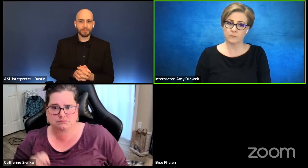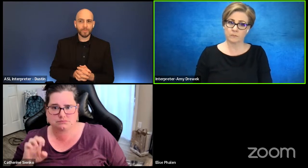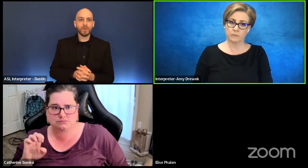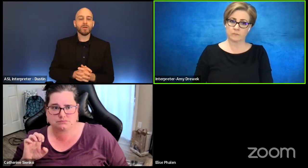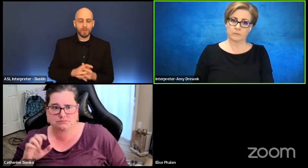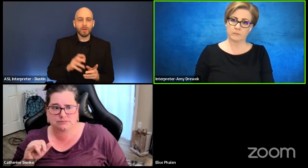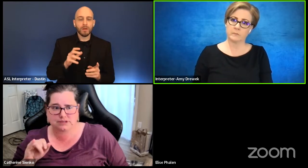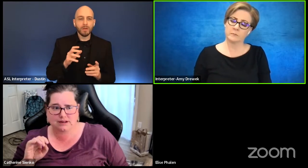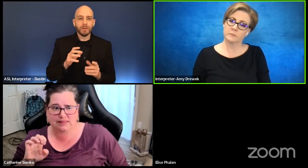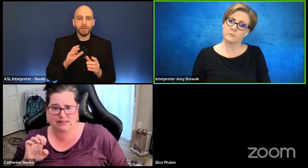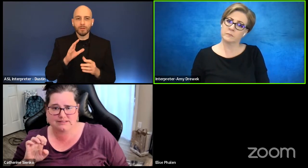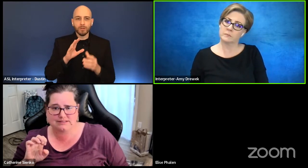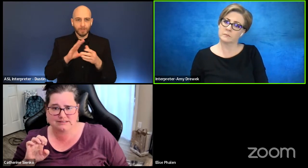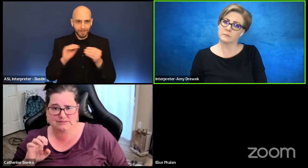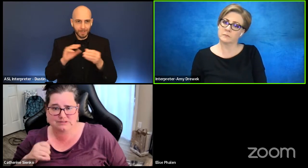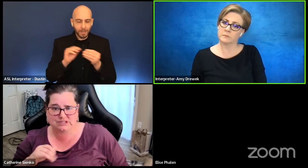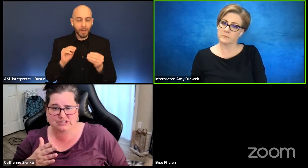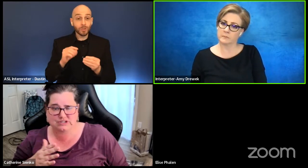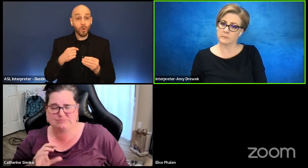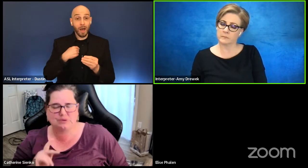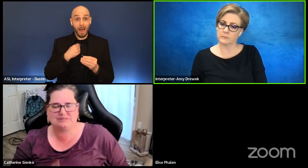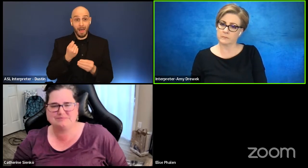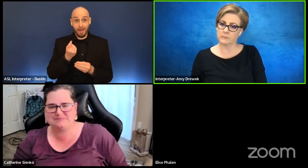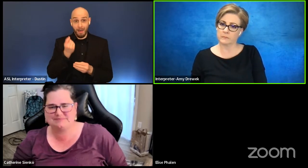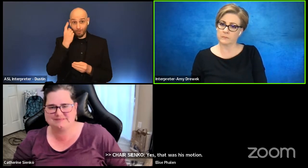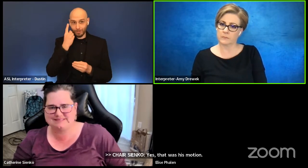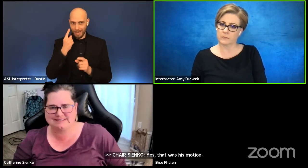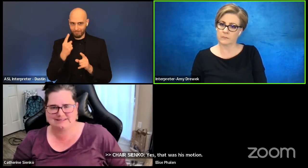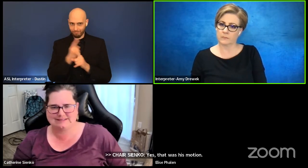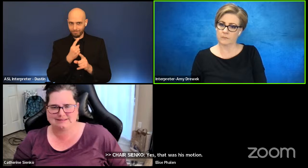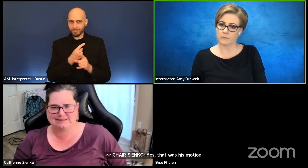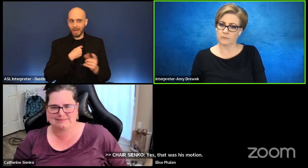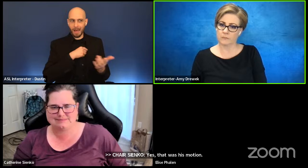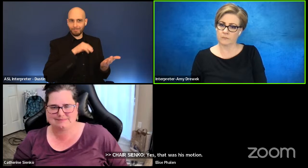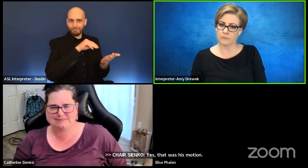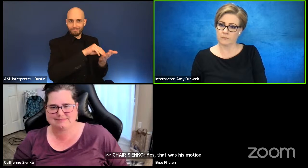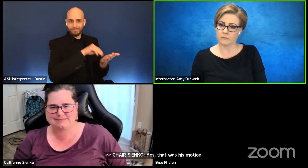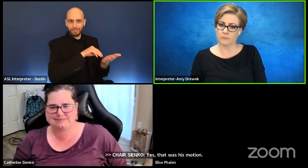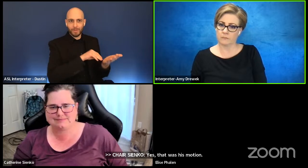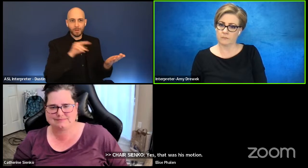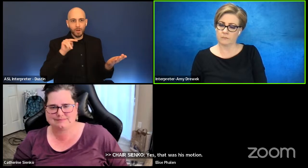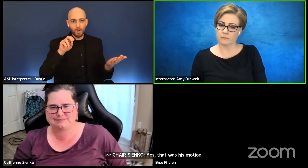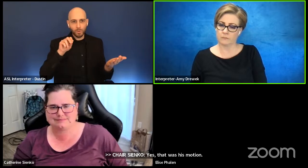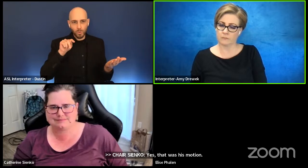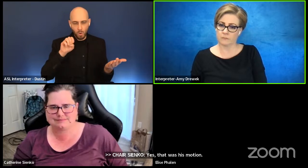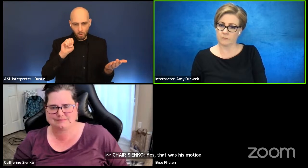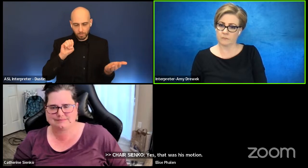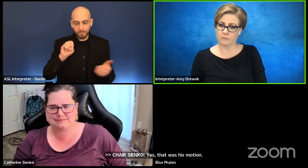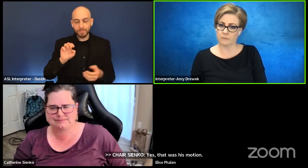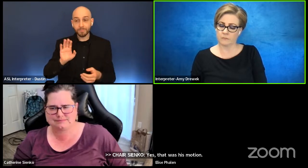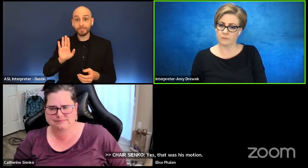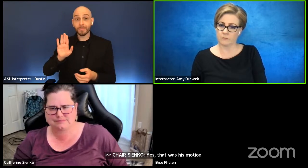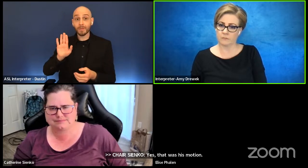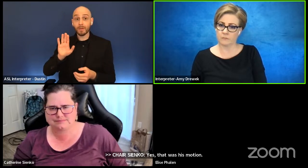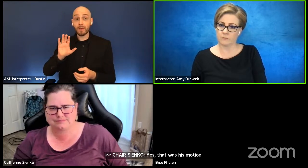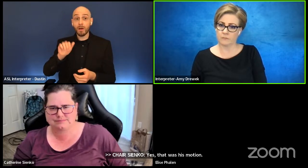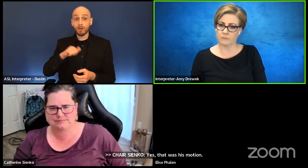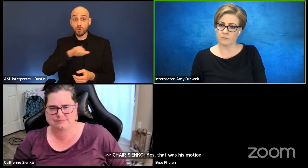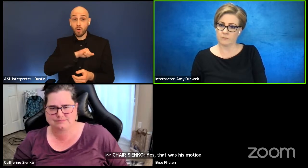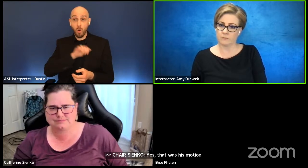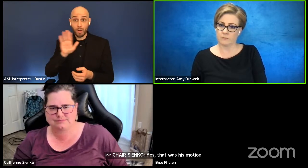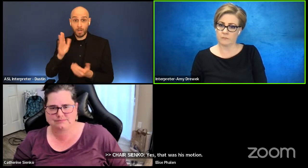So is your motion, just so I understand, I'm writing notes, to nominate